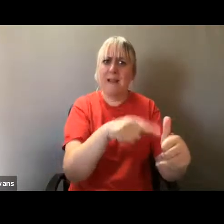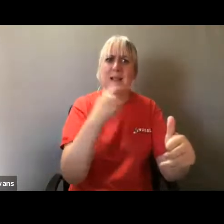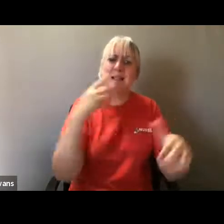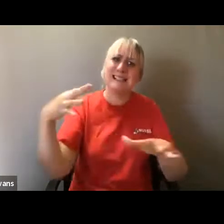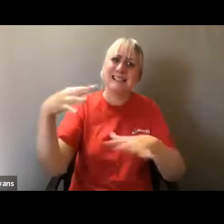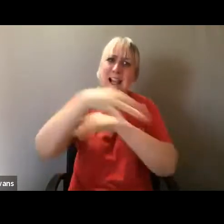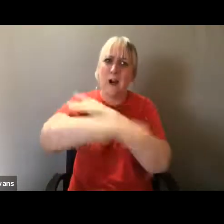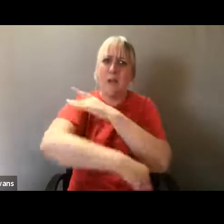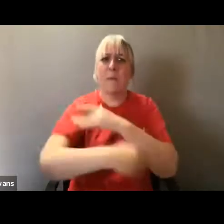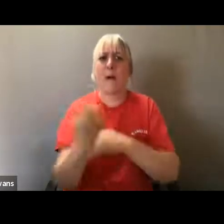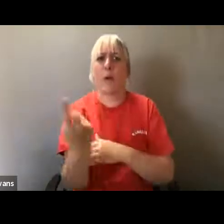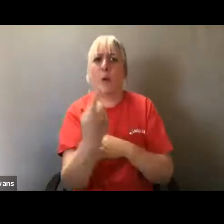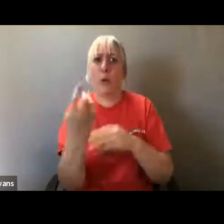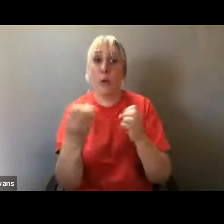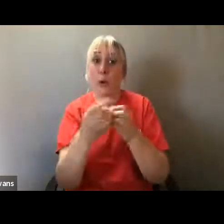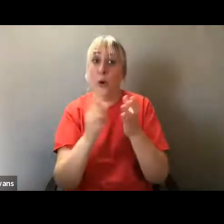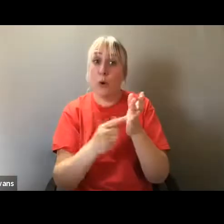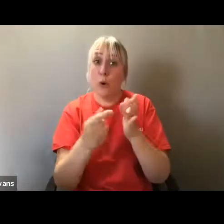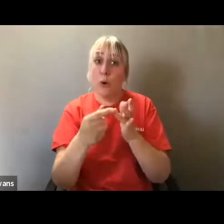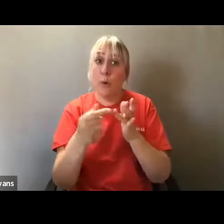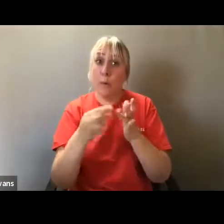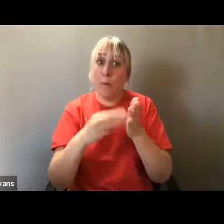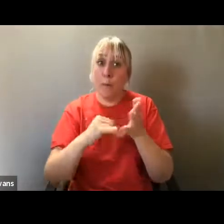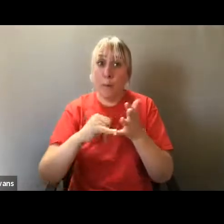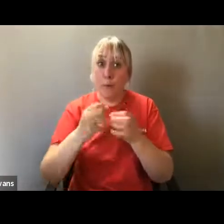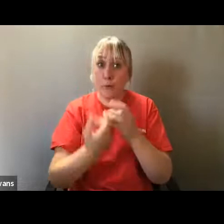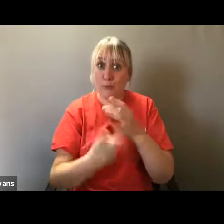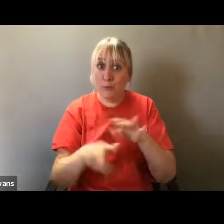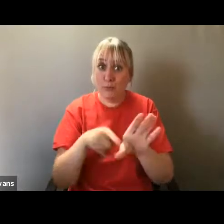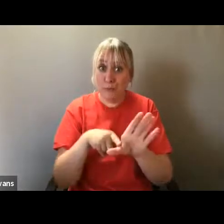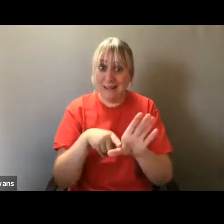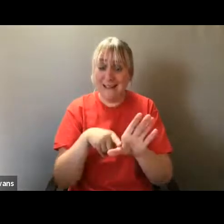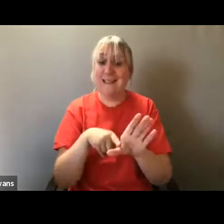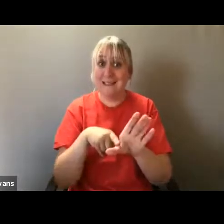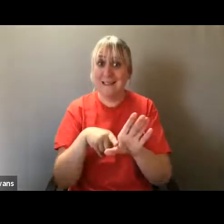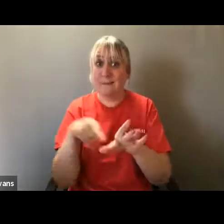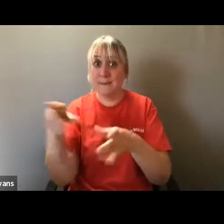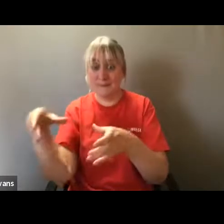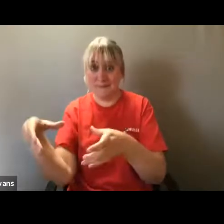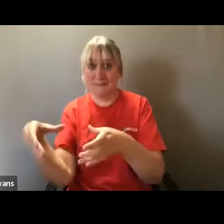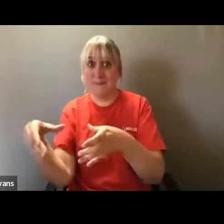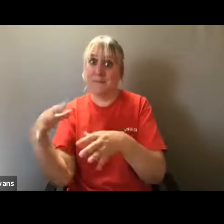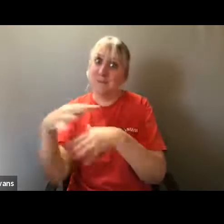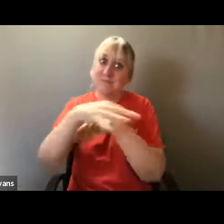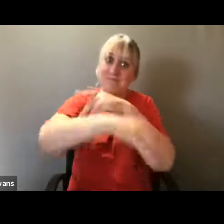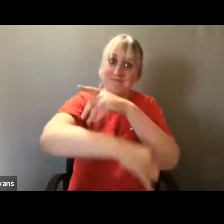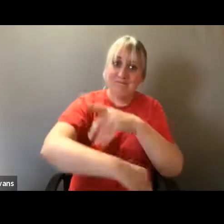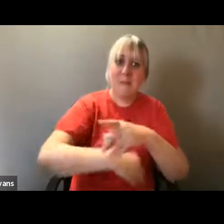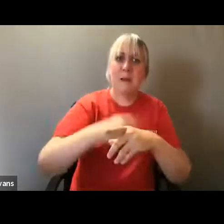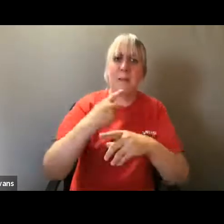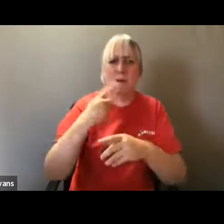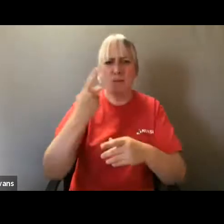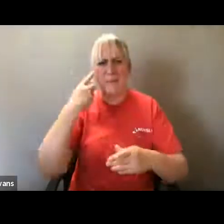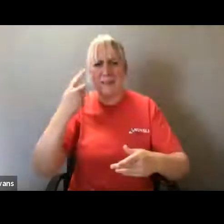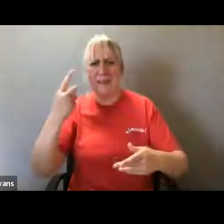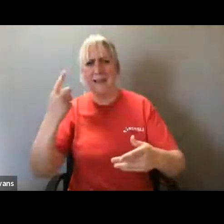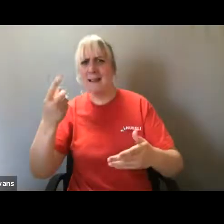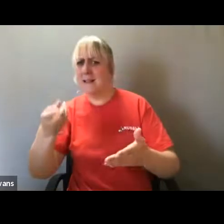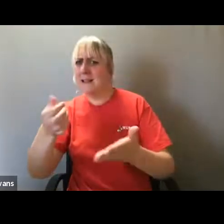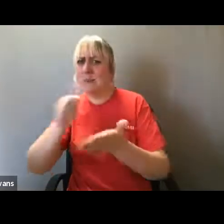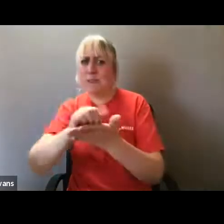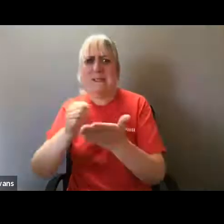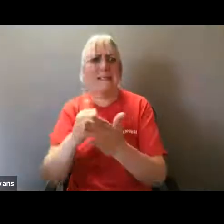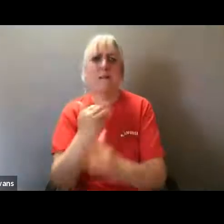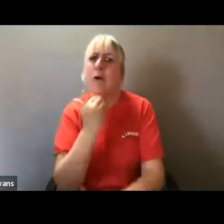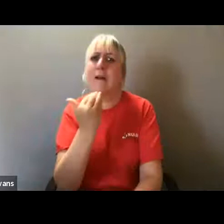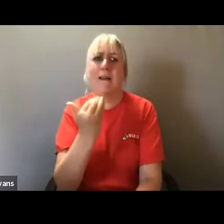I suspect, because I pre-ordered, before release, let alone after release. A second print run is